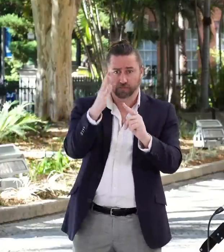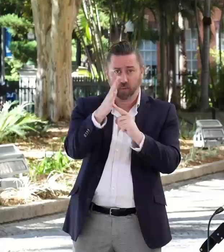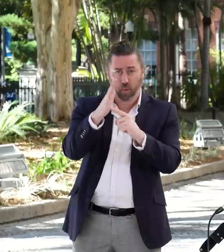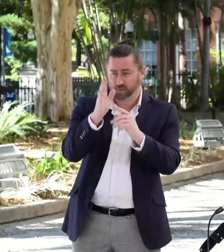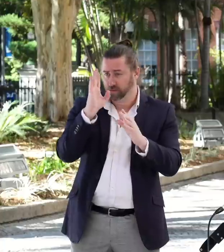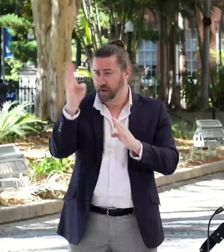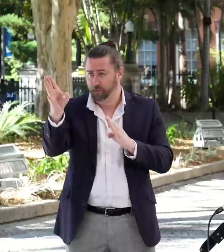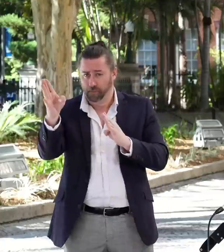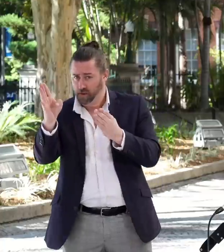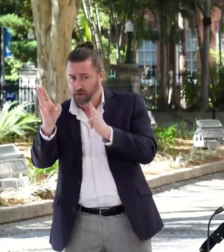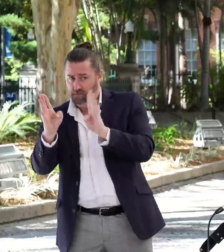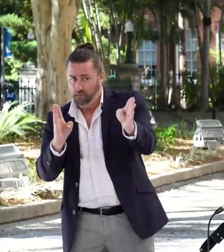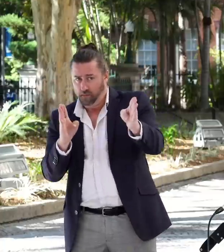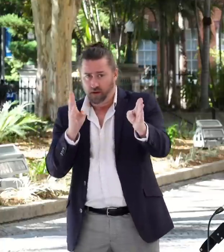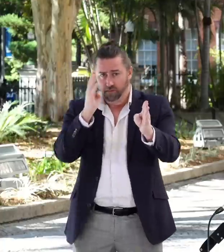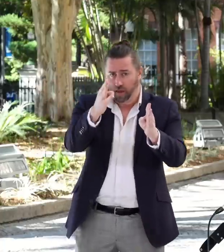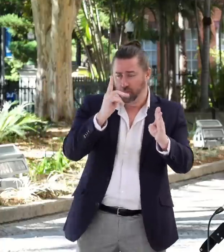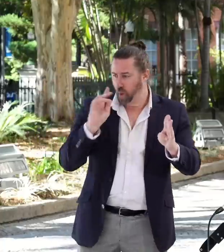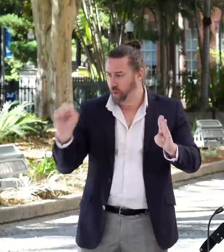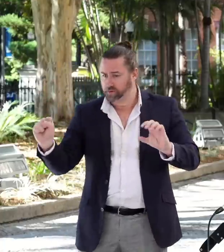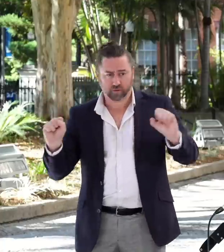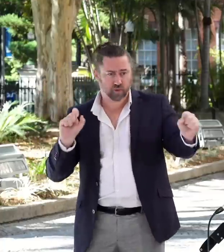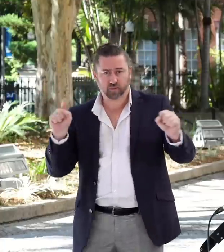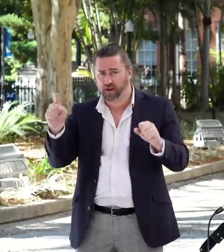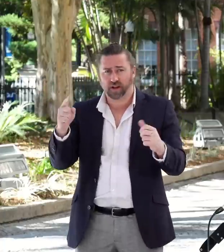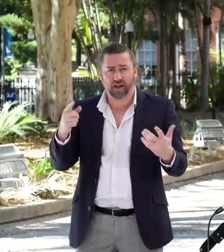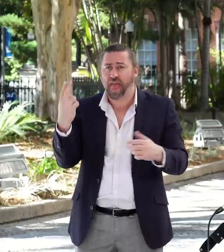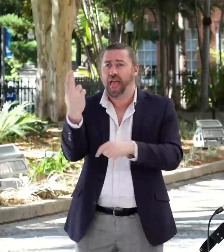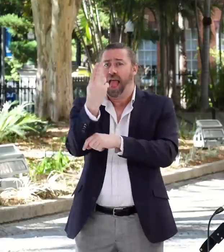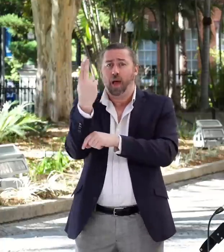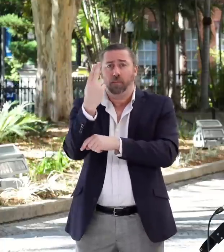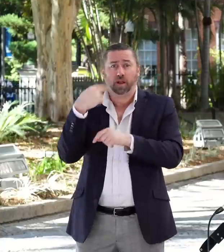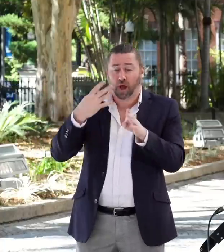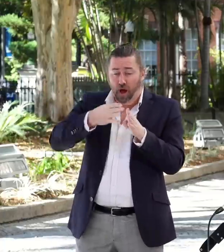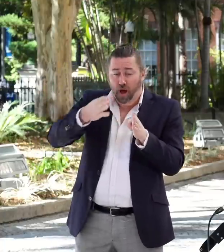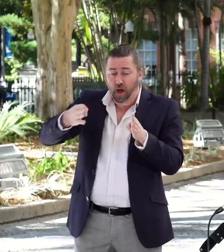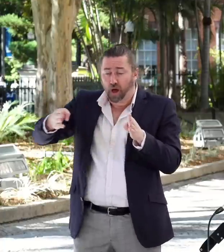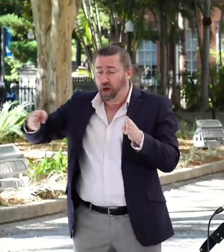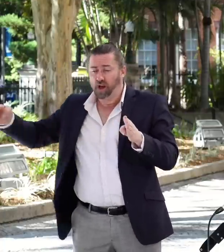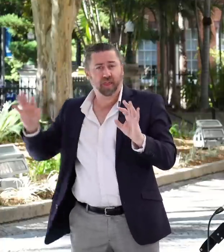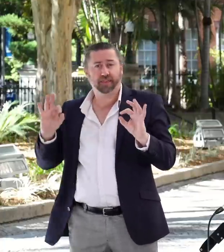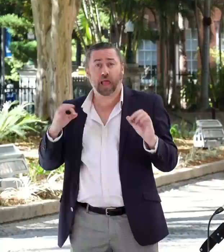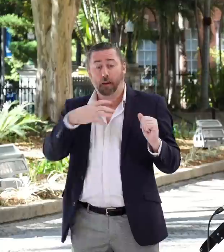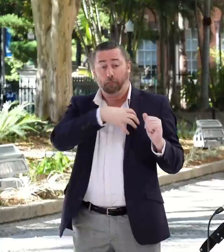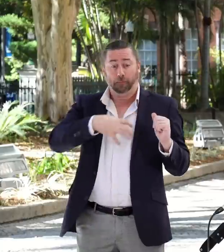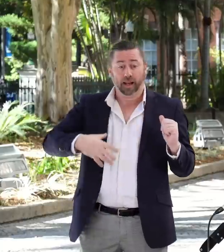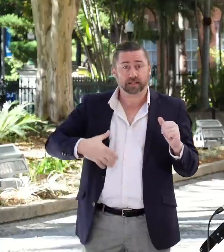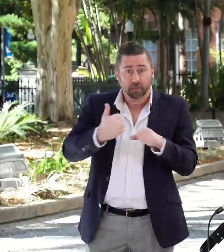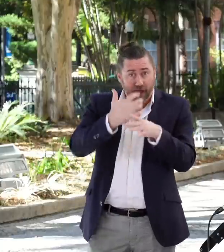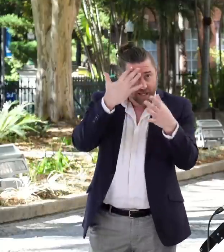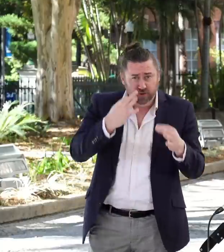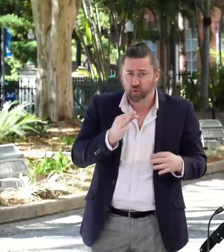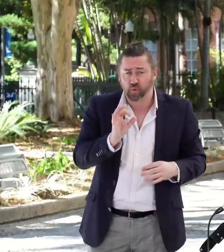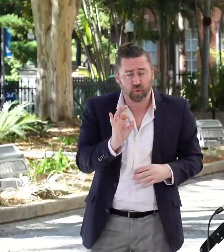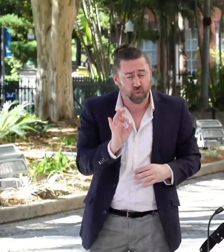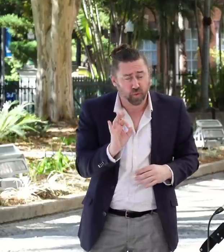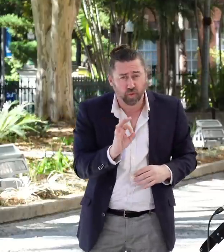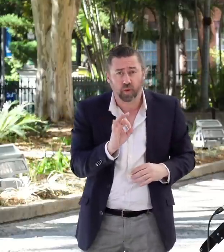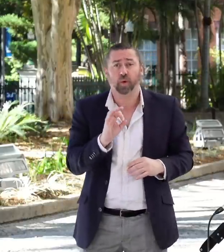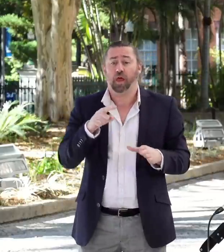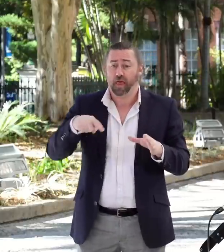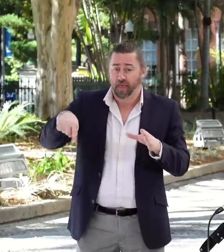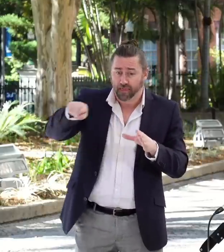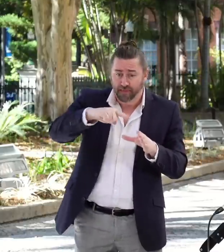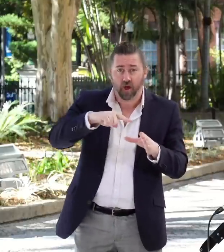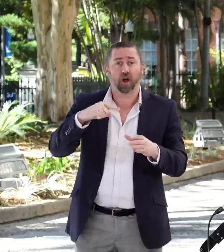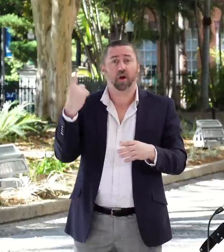time in which they dispatch ambulances. They're not decided by the minister, they're decided by those individuals sitting